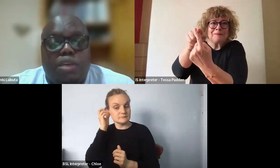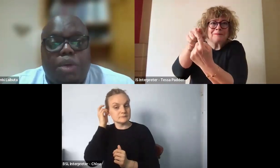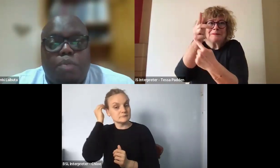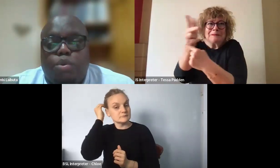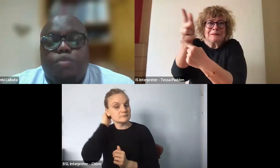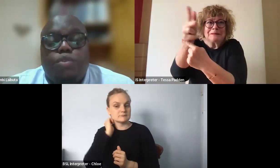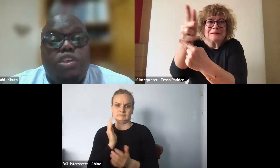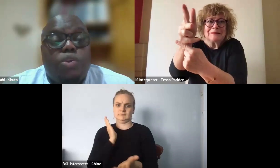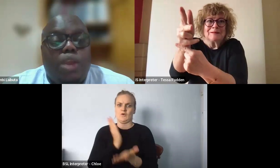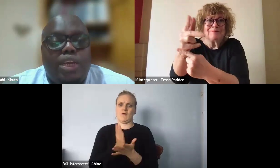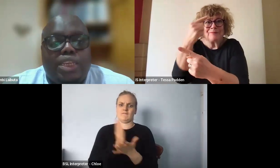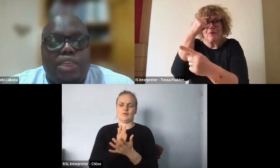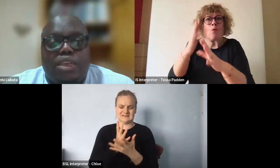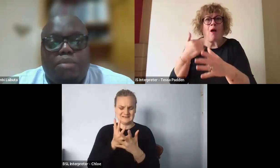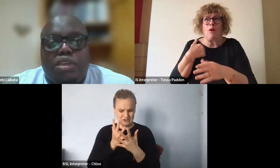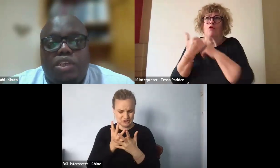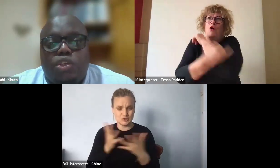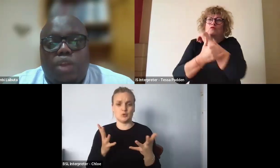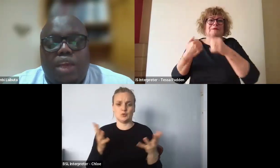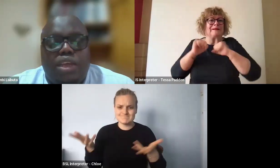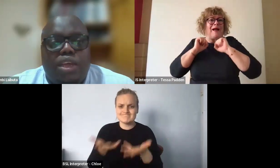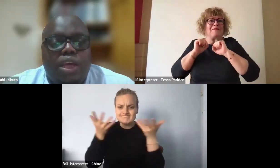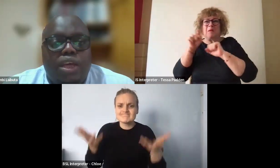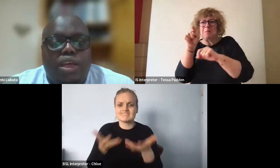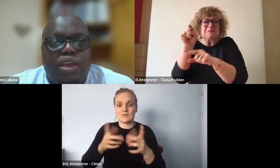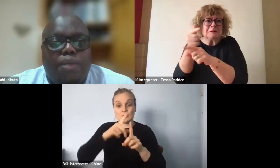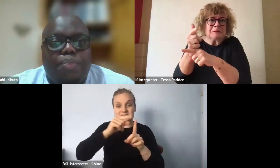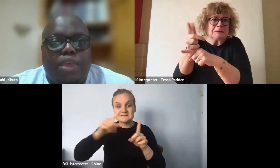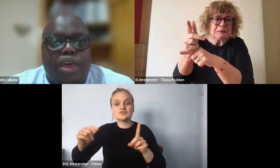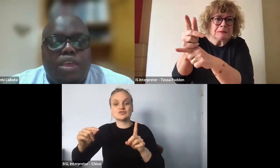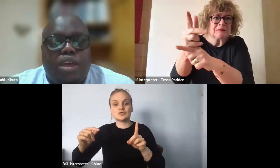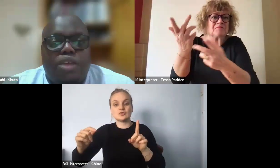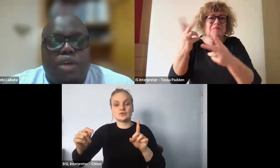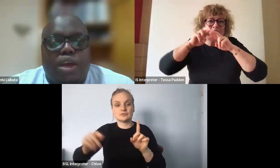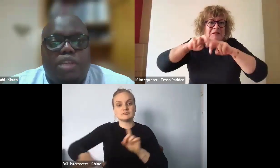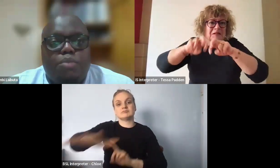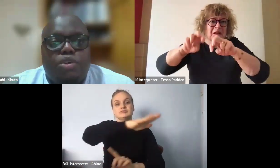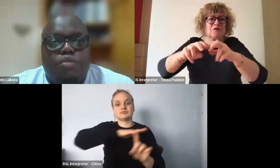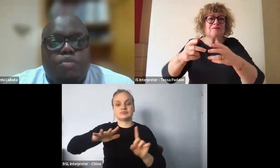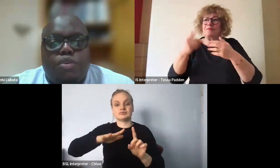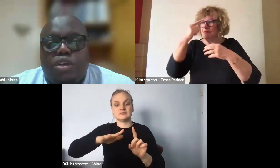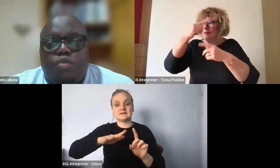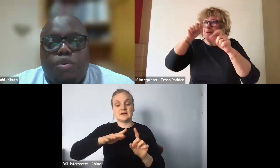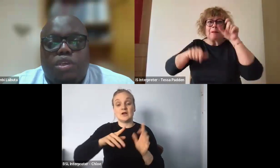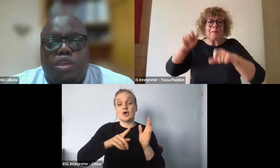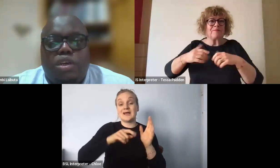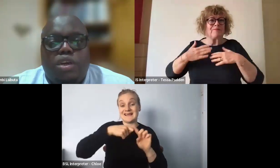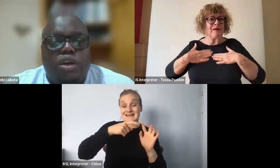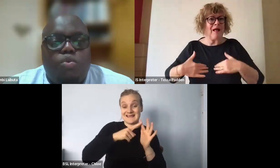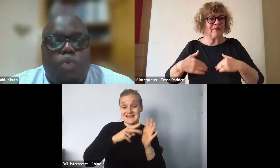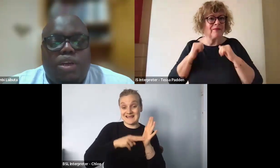course, there's a big push for digital ID systems. There's digital ID in Kenya, Uganda has been pushing for it, and of